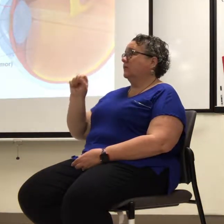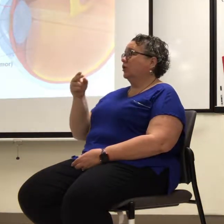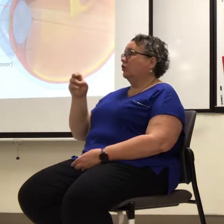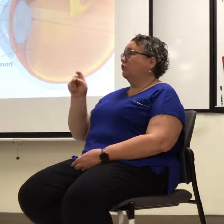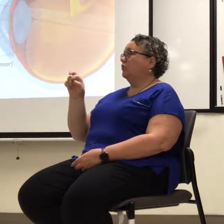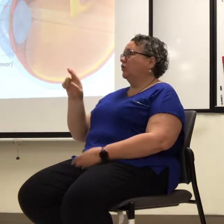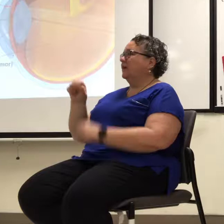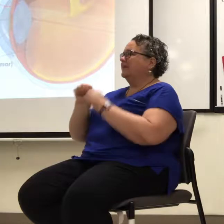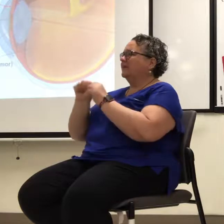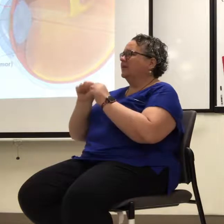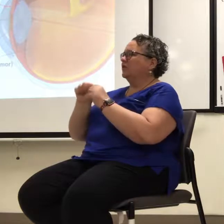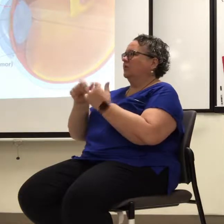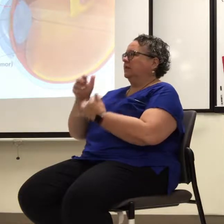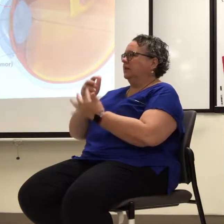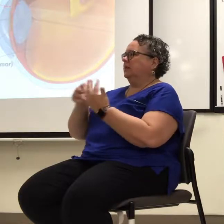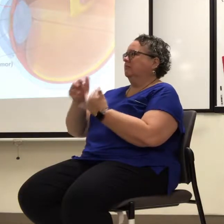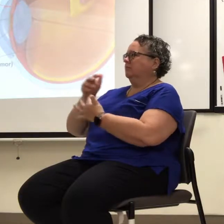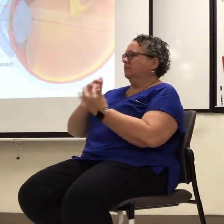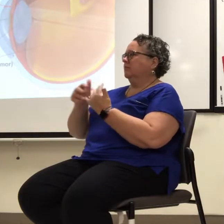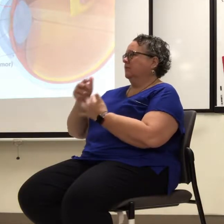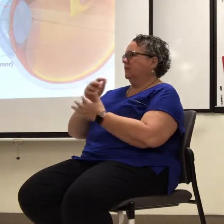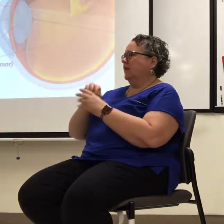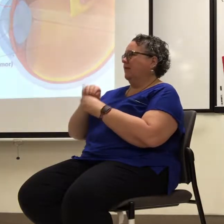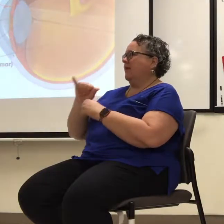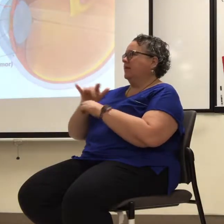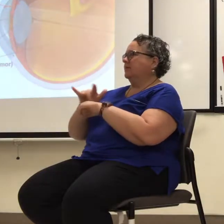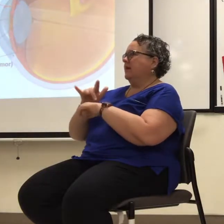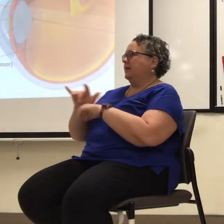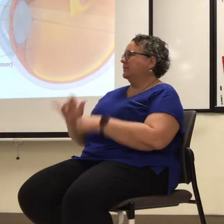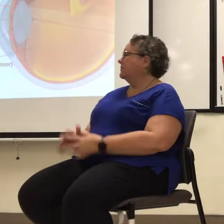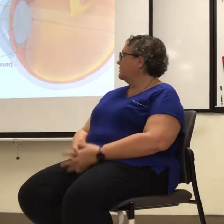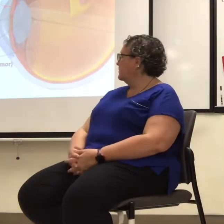anterior cavity.